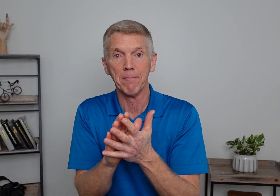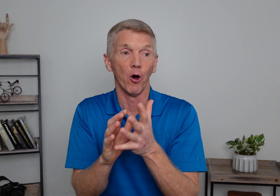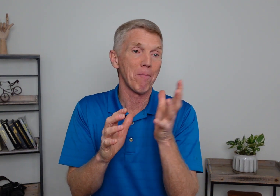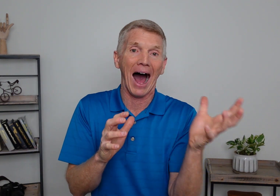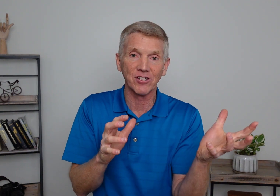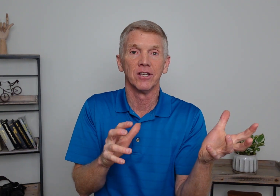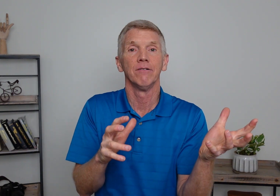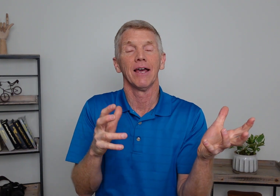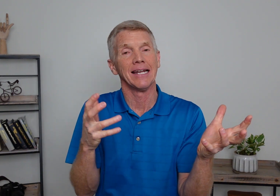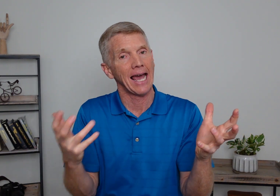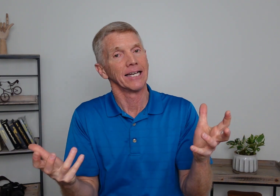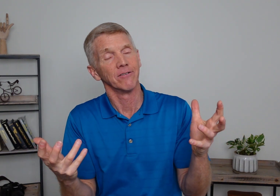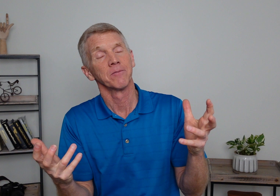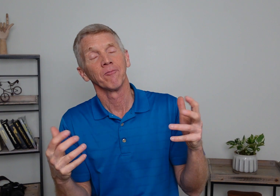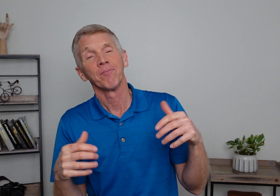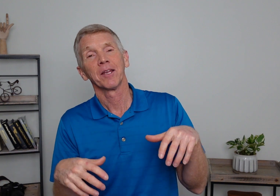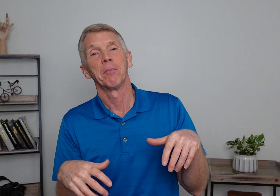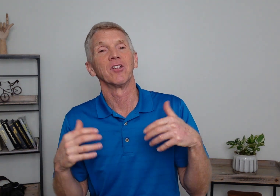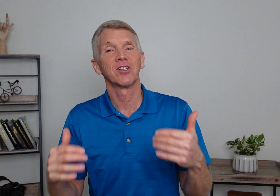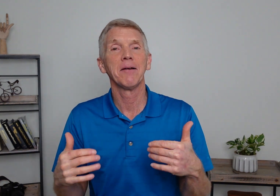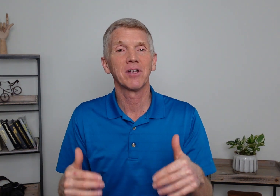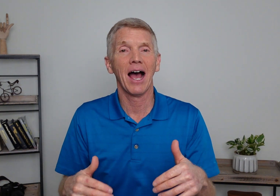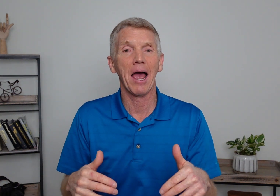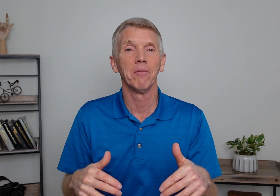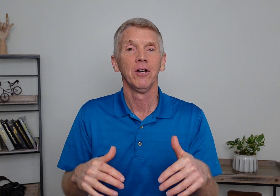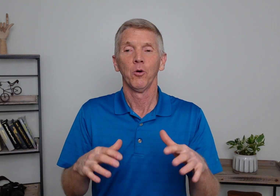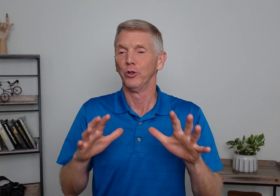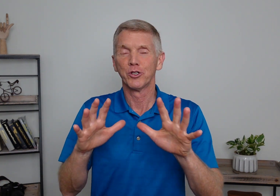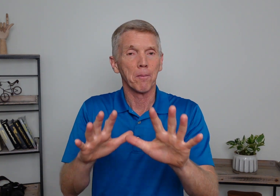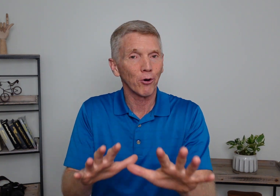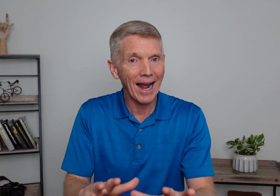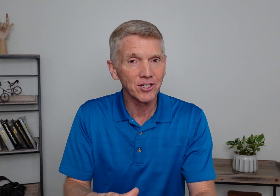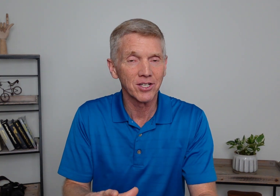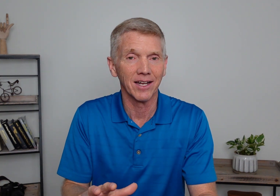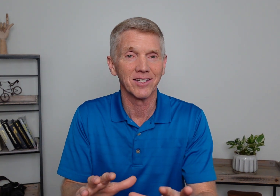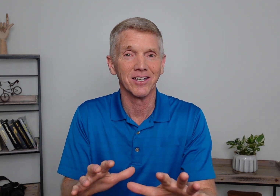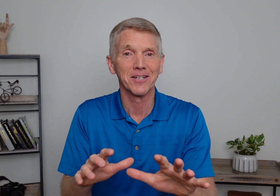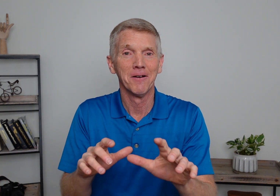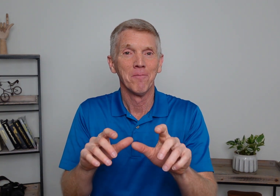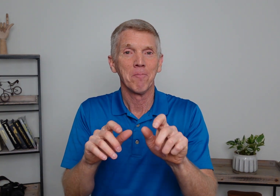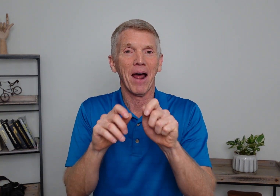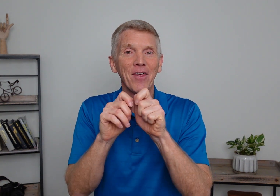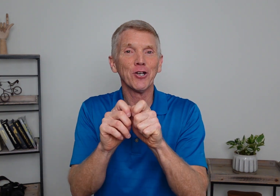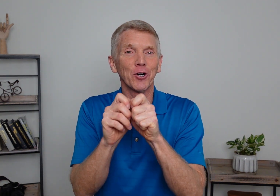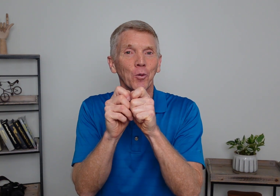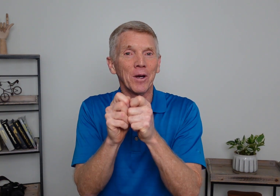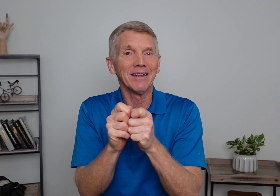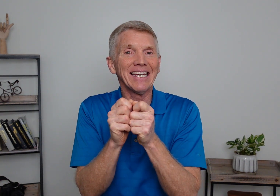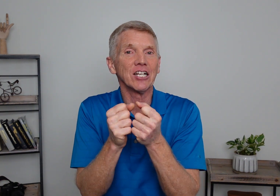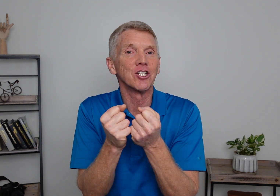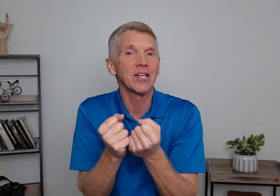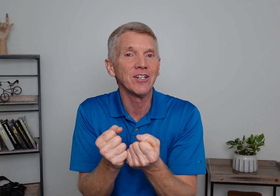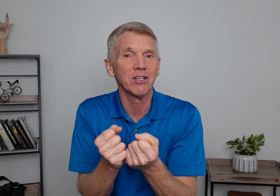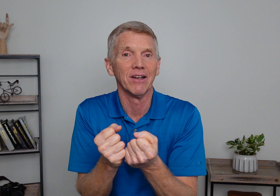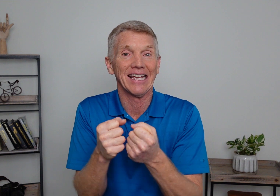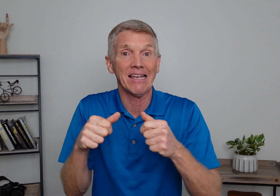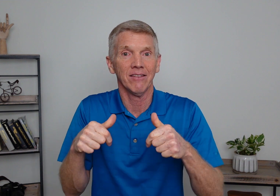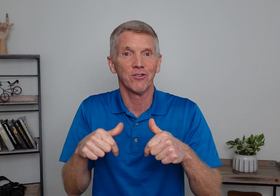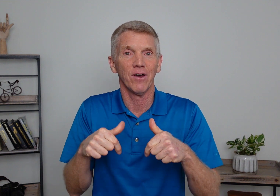Both positive and negative. But at the same time, we'll do some practice sentences, but I think you're going to really get a sense of it in this